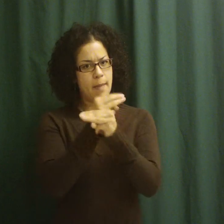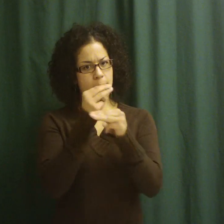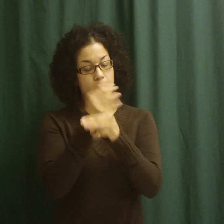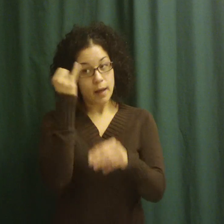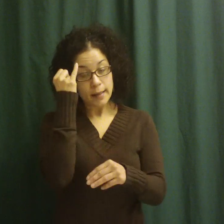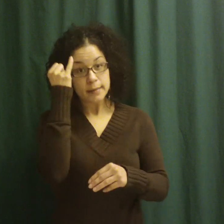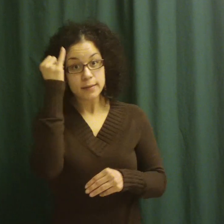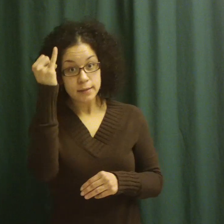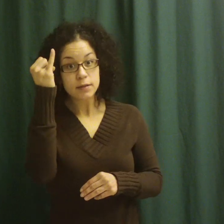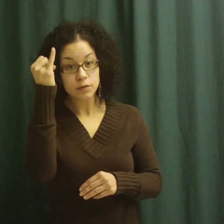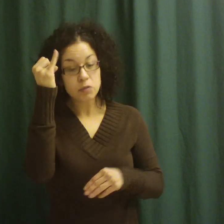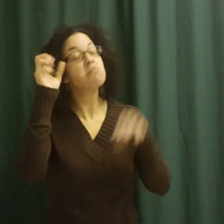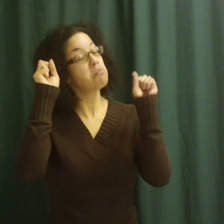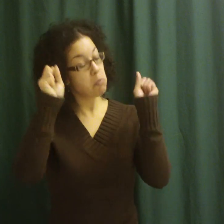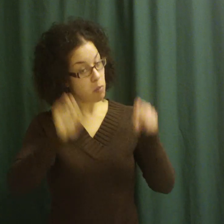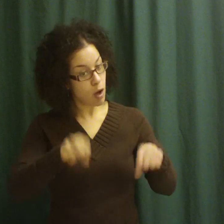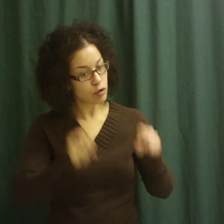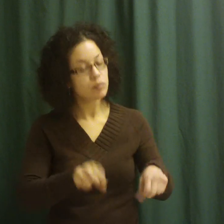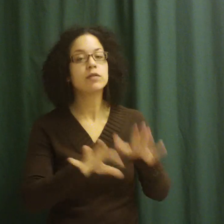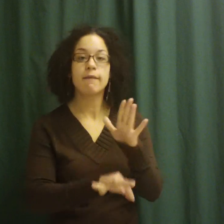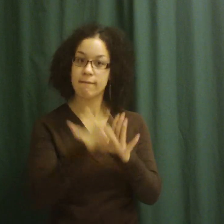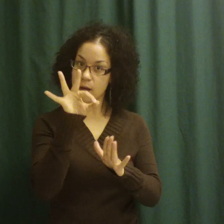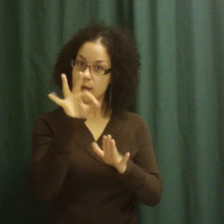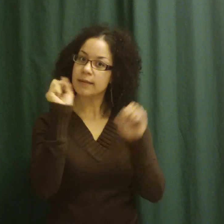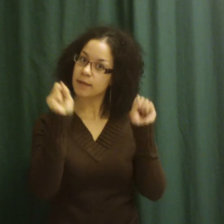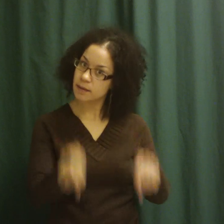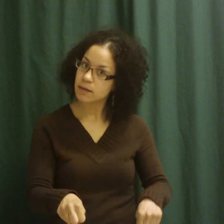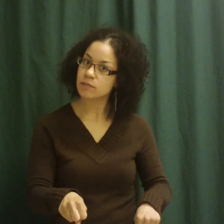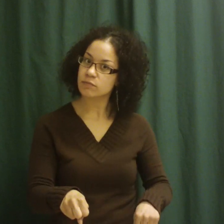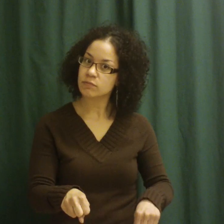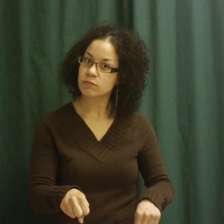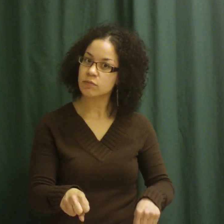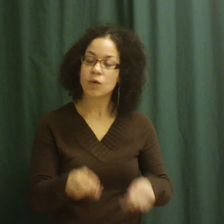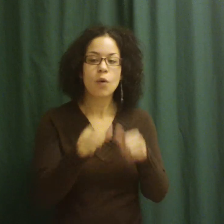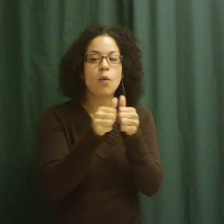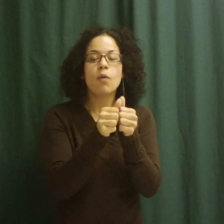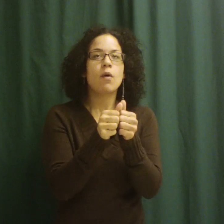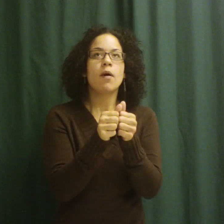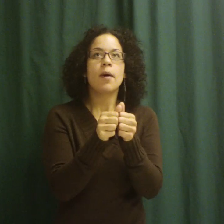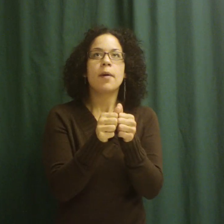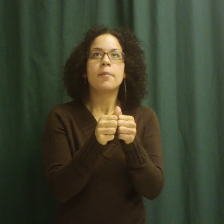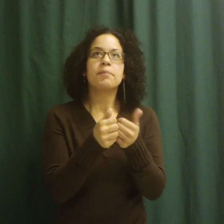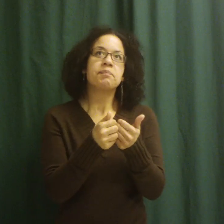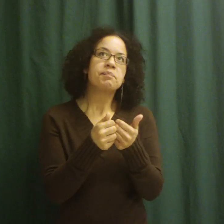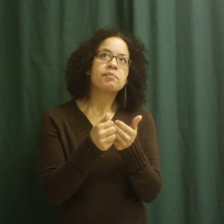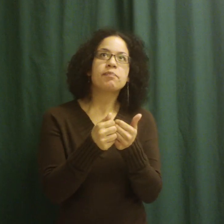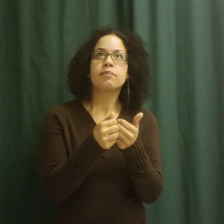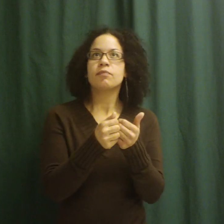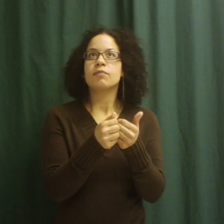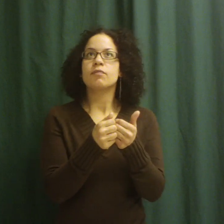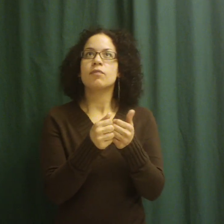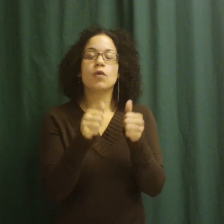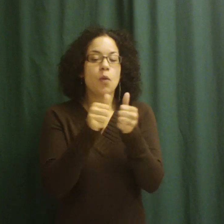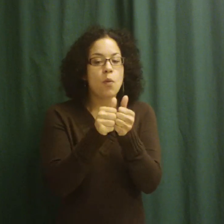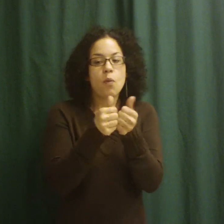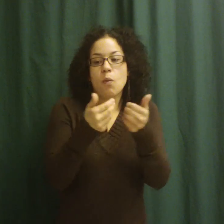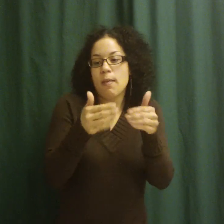without ever learning to think in general terms. In other